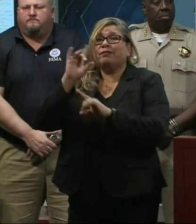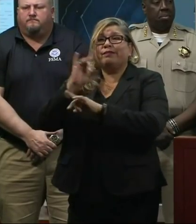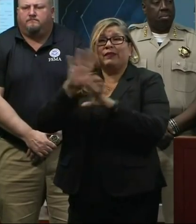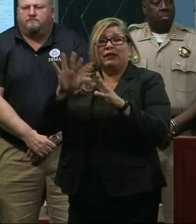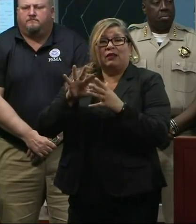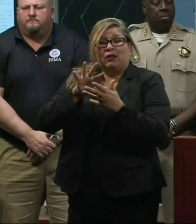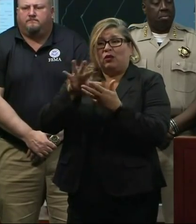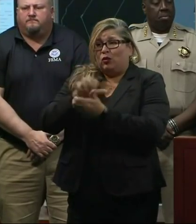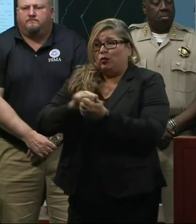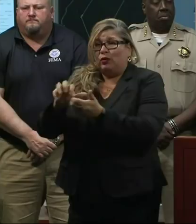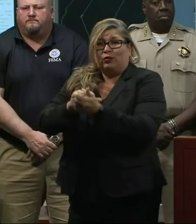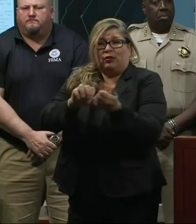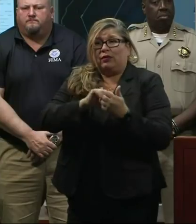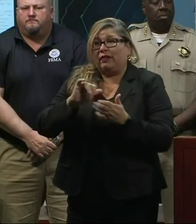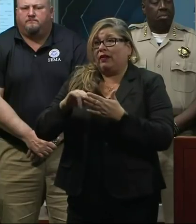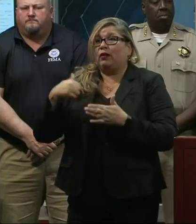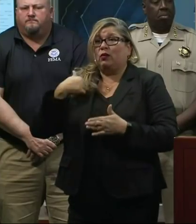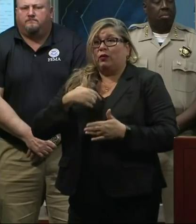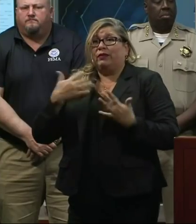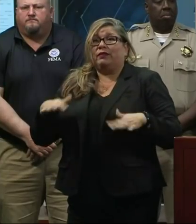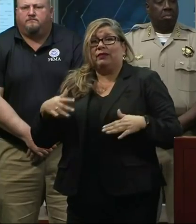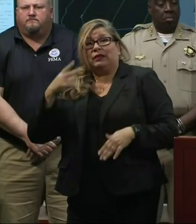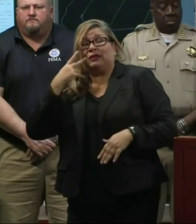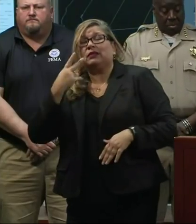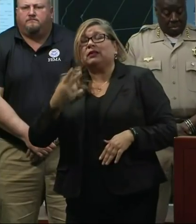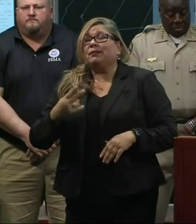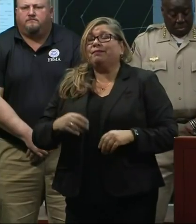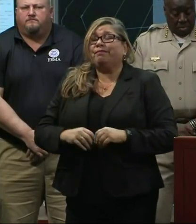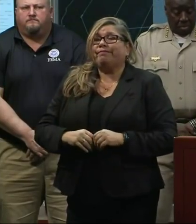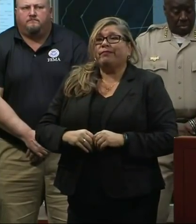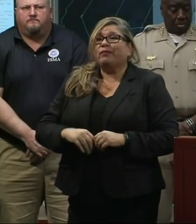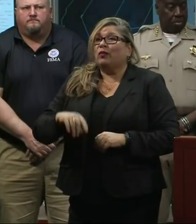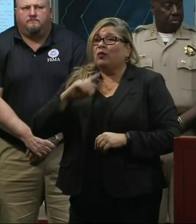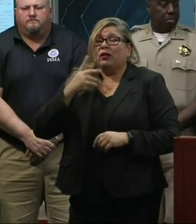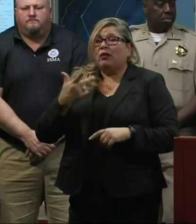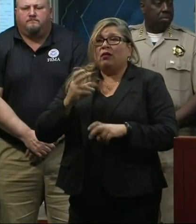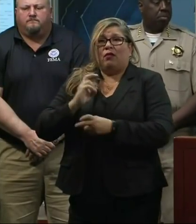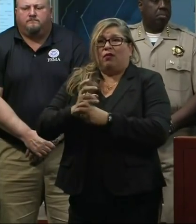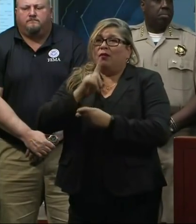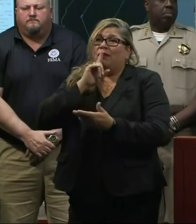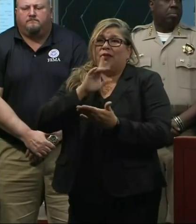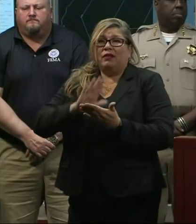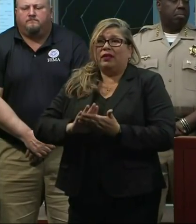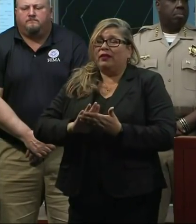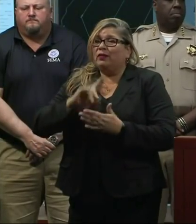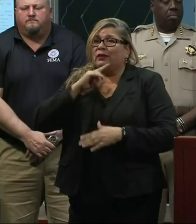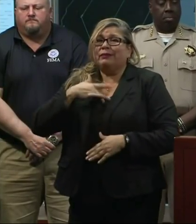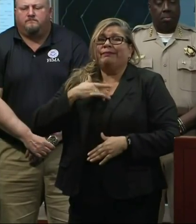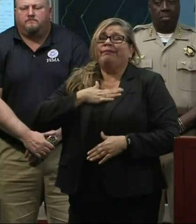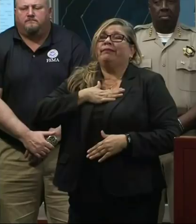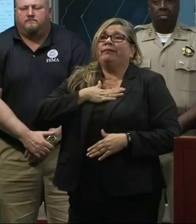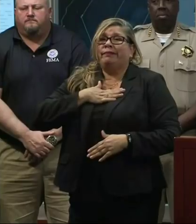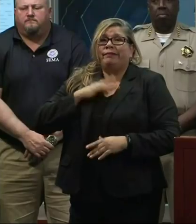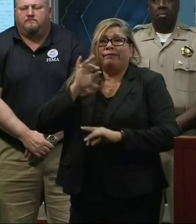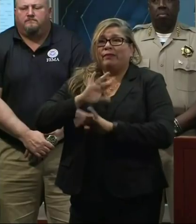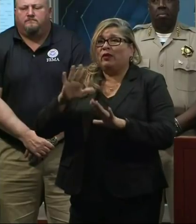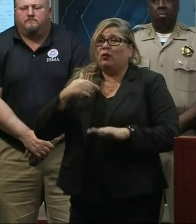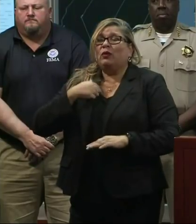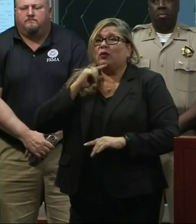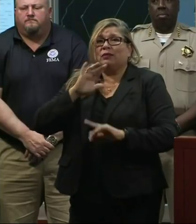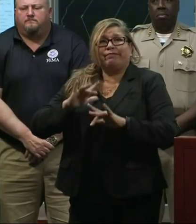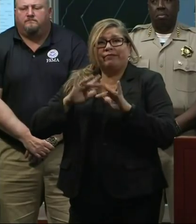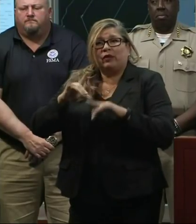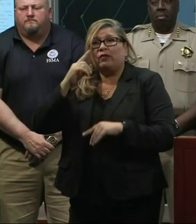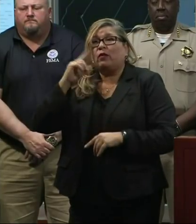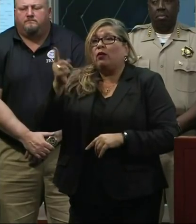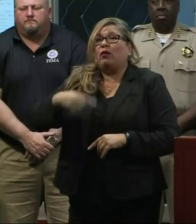destruction that we are seeing is really, again, unbelievable and heartbreaking, and our hearts go out to everybody